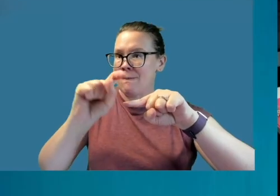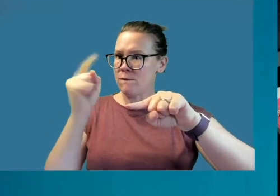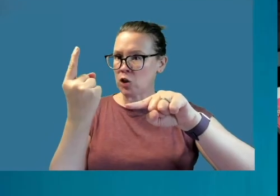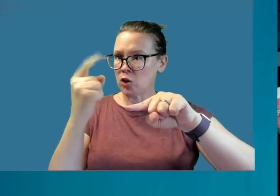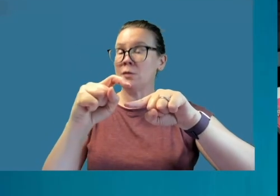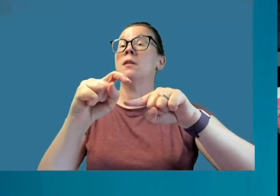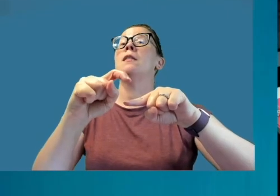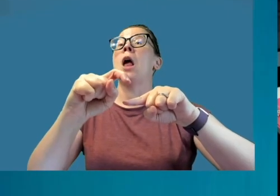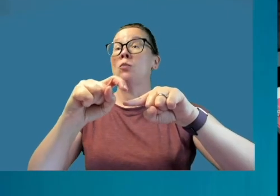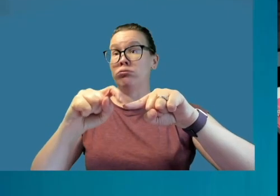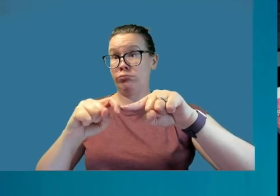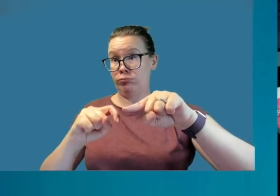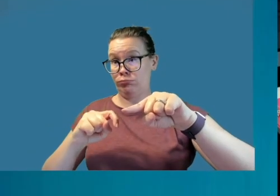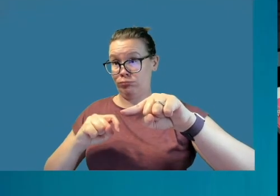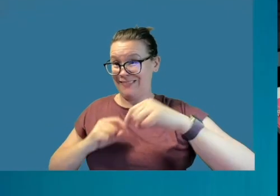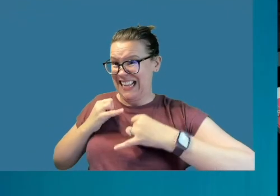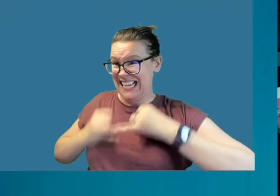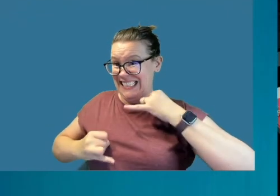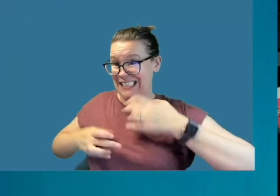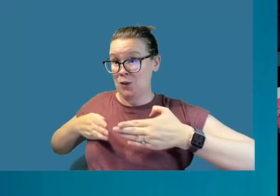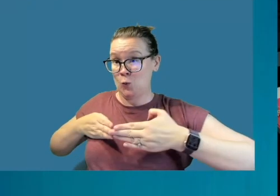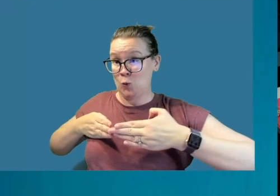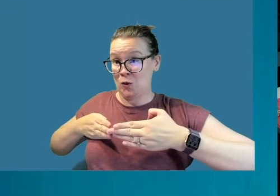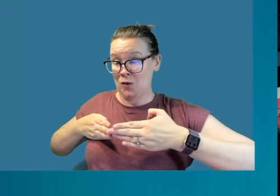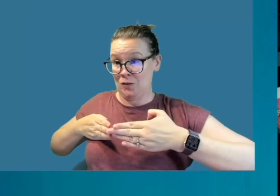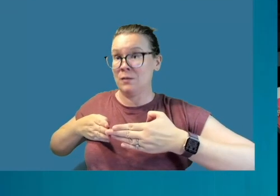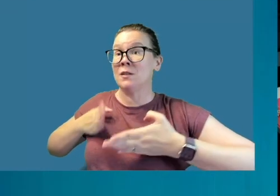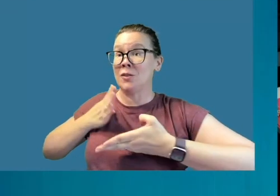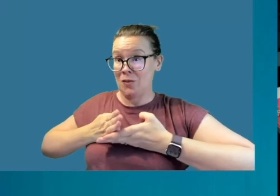just slightly in front of it because you need to backstitch